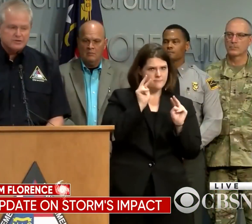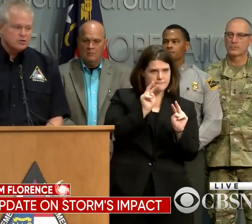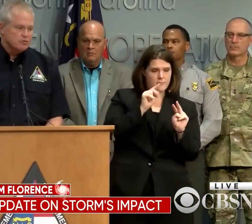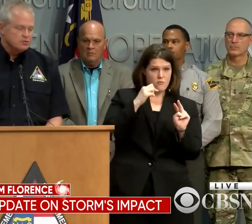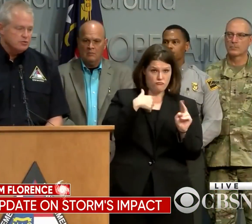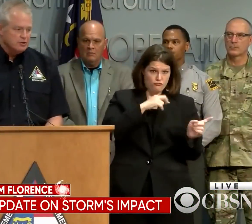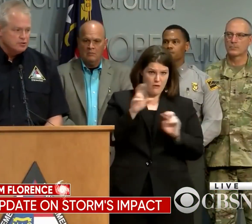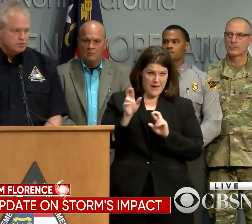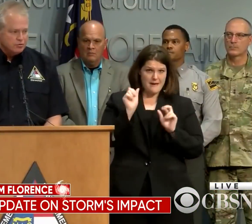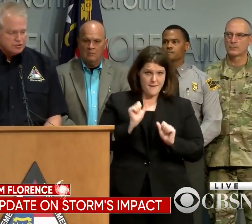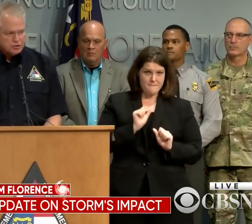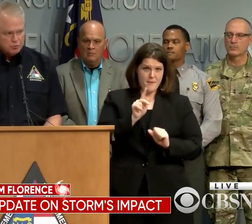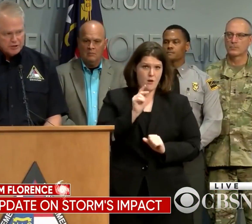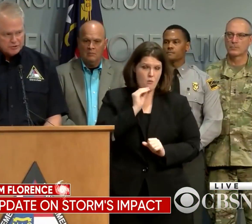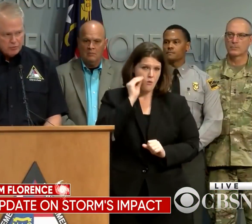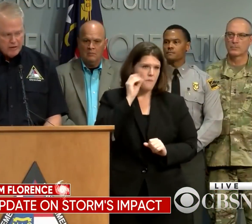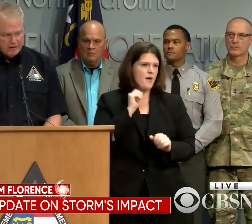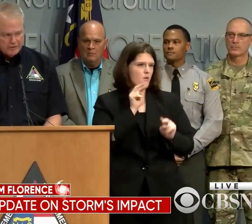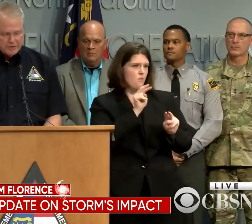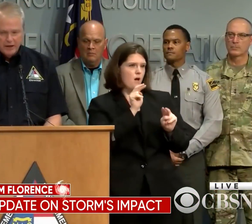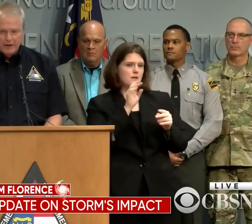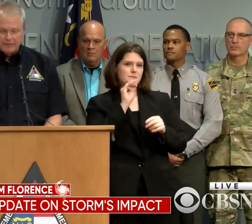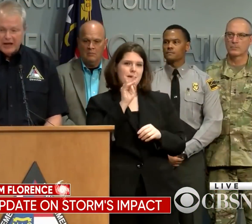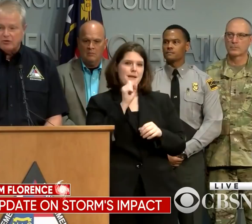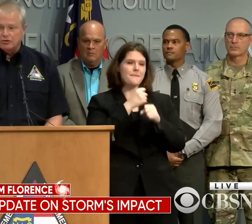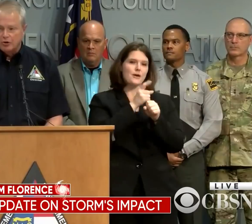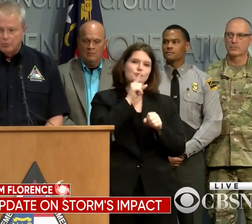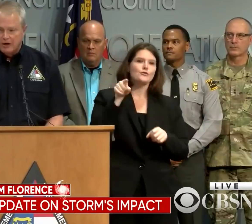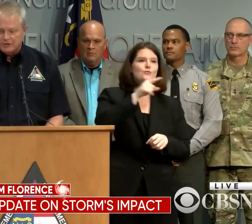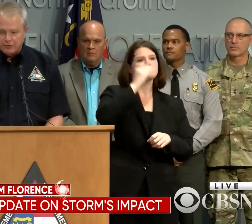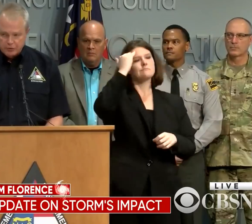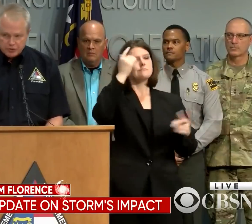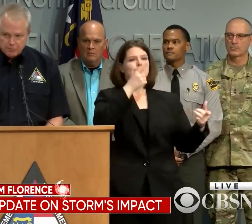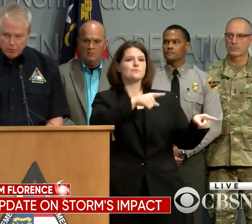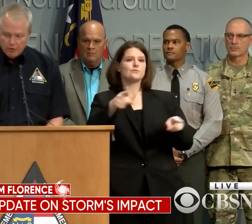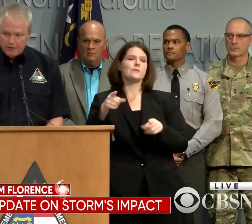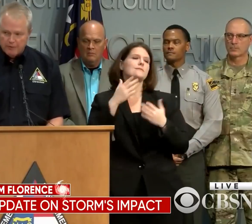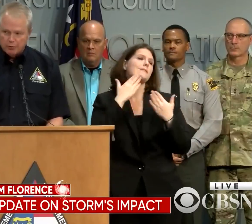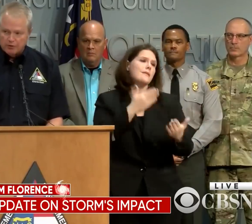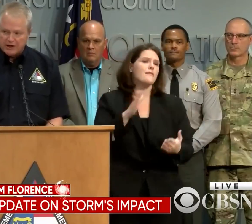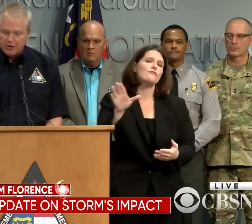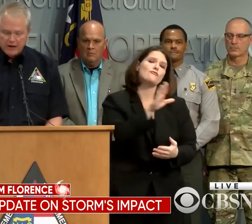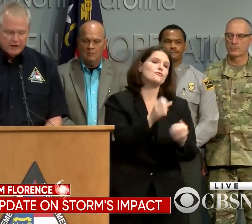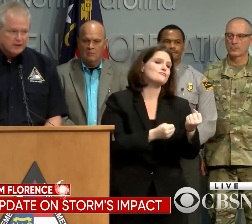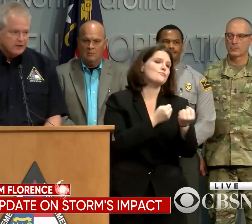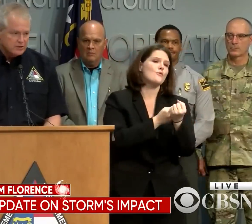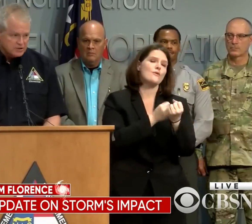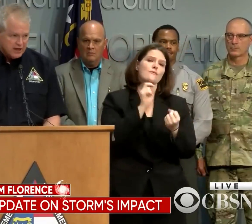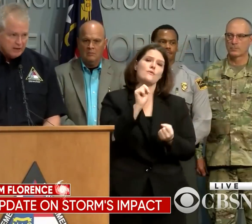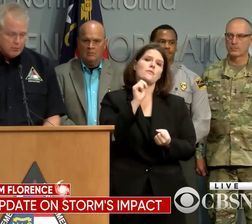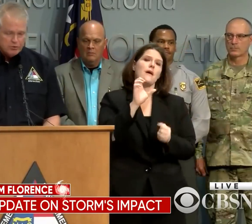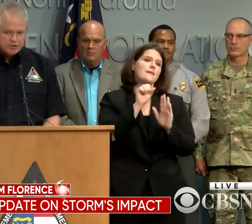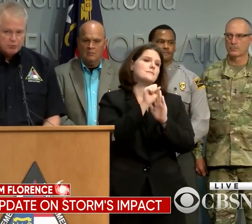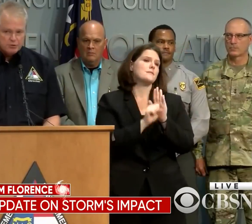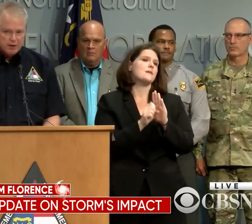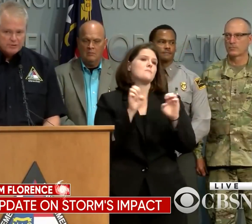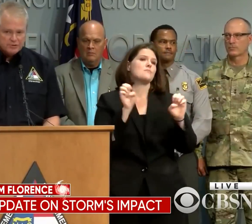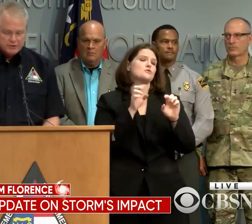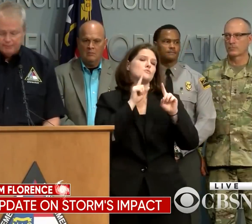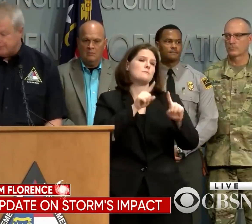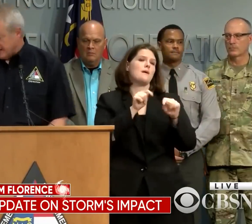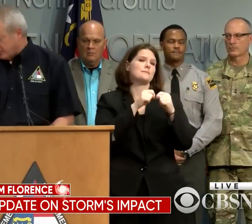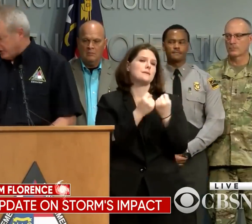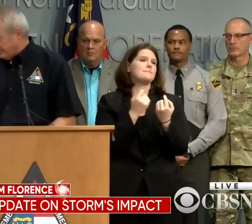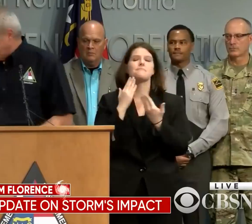for guidance so that you can ensure situational awareness. Thank you so much for your support of the North Carolina State Emergency